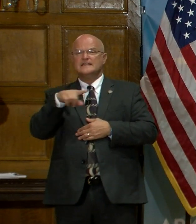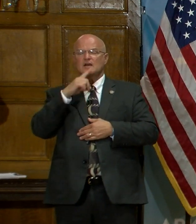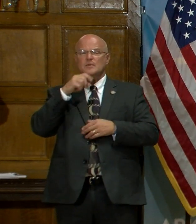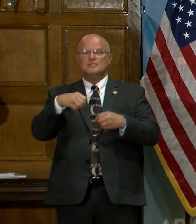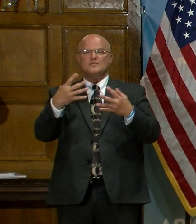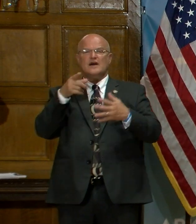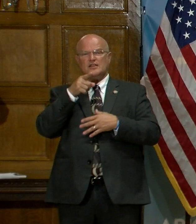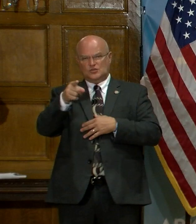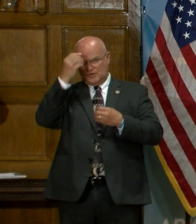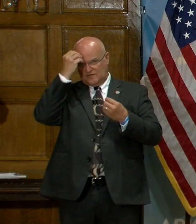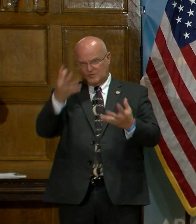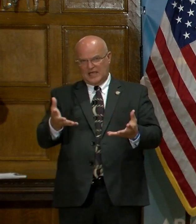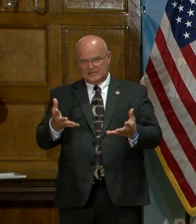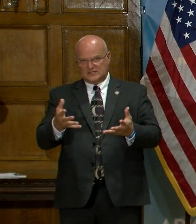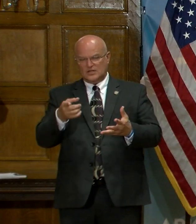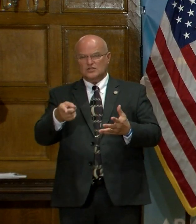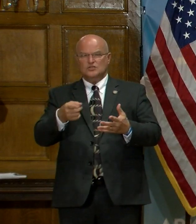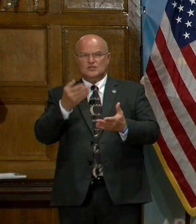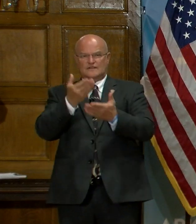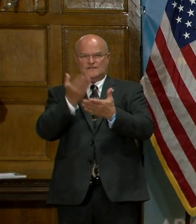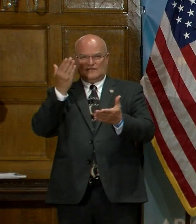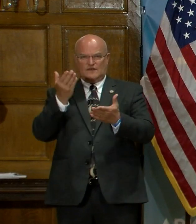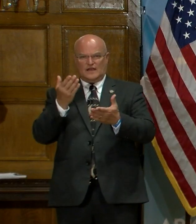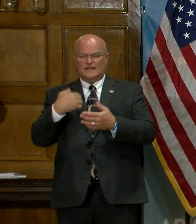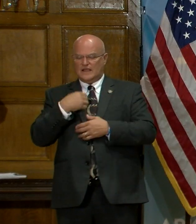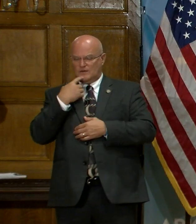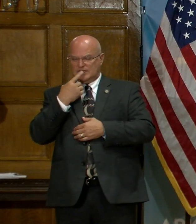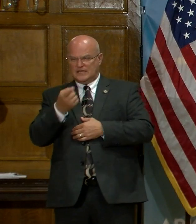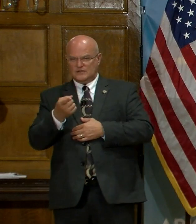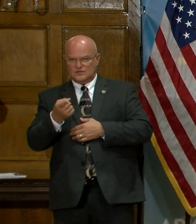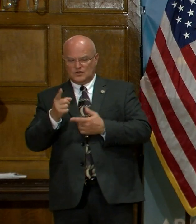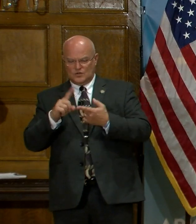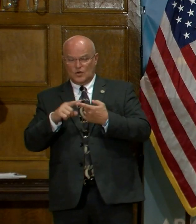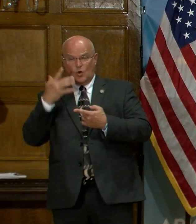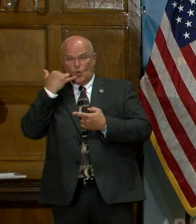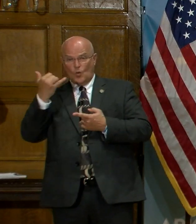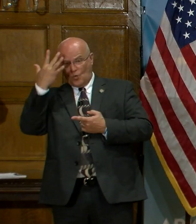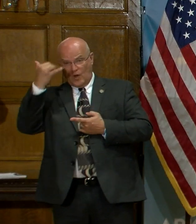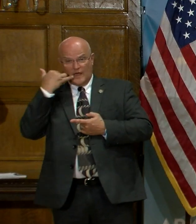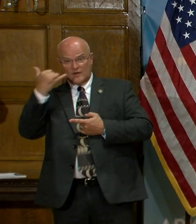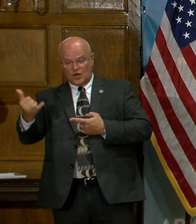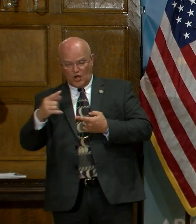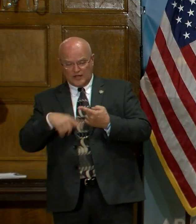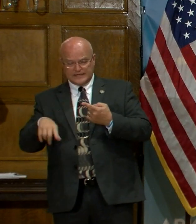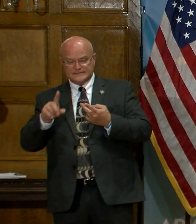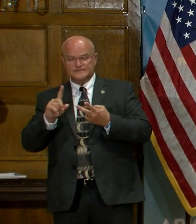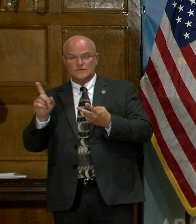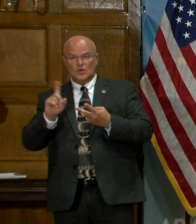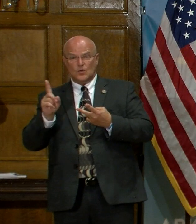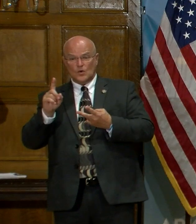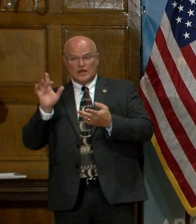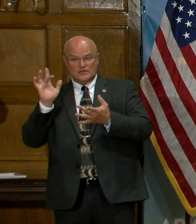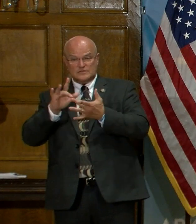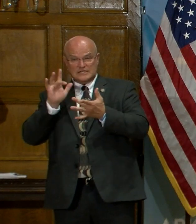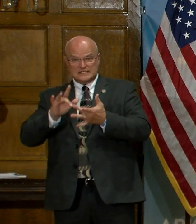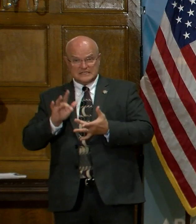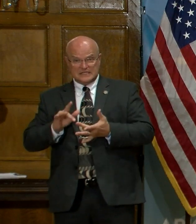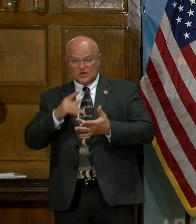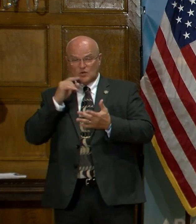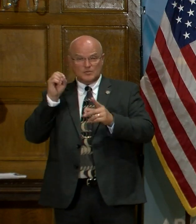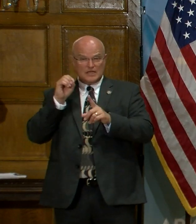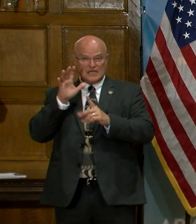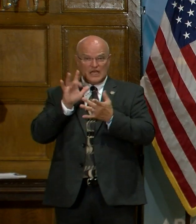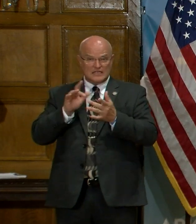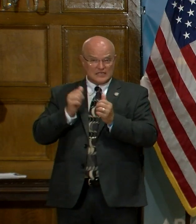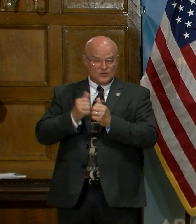be providing you information that you can verify. They will tell you why they're calling, either where you've been or who you've